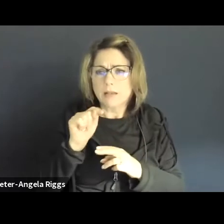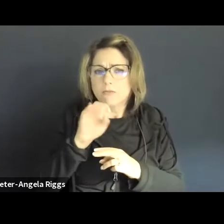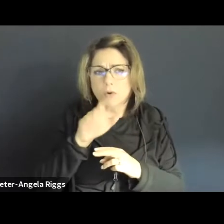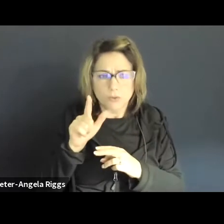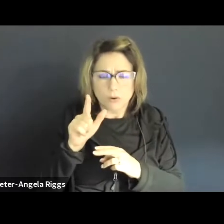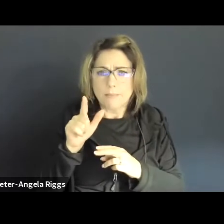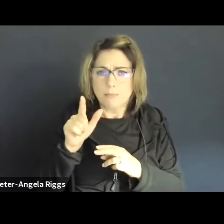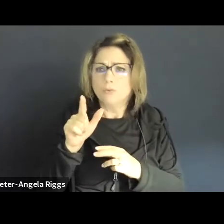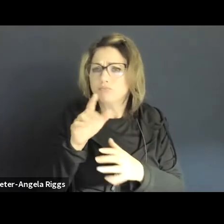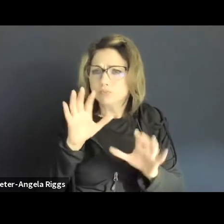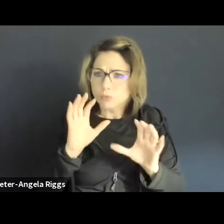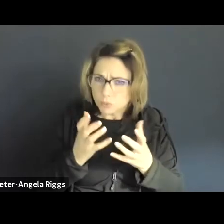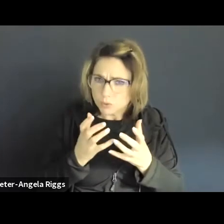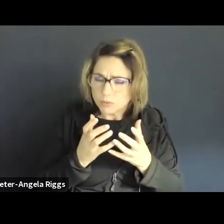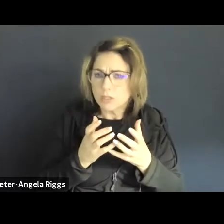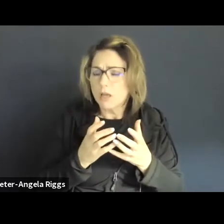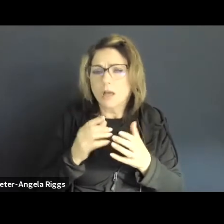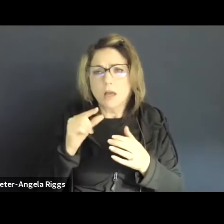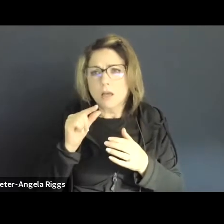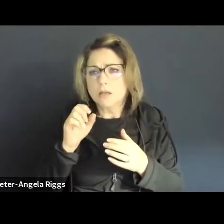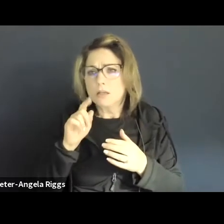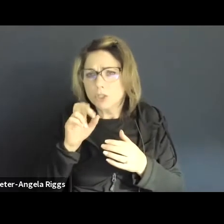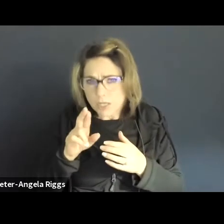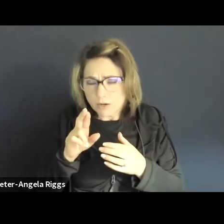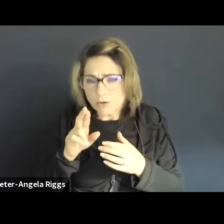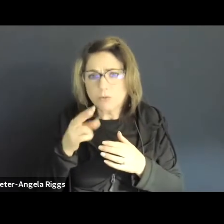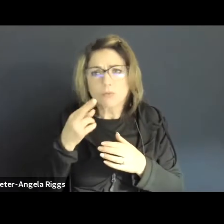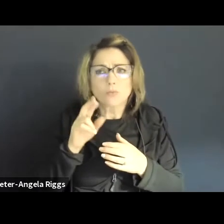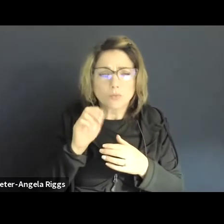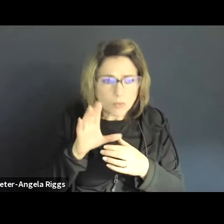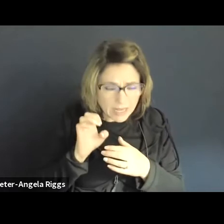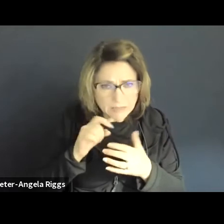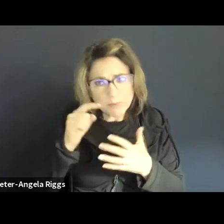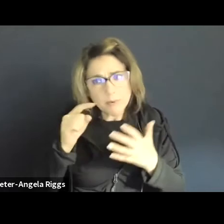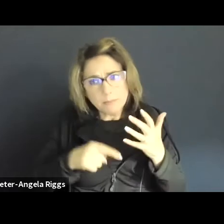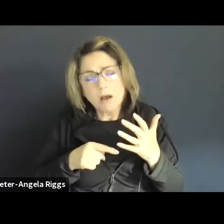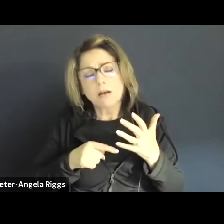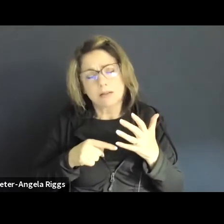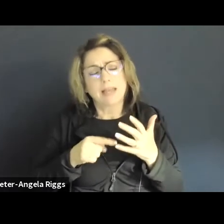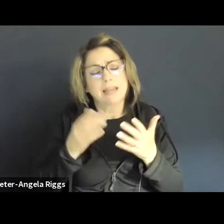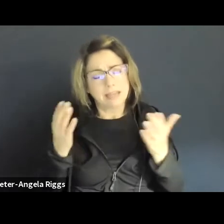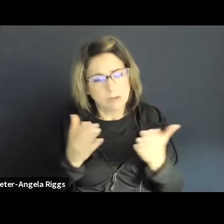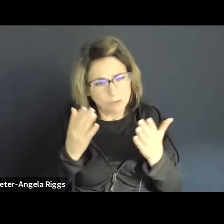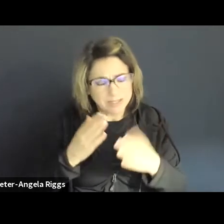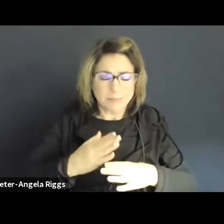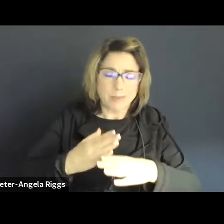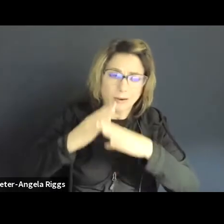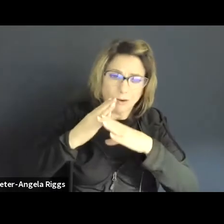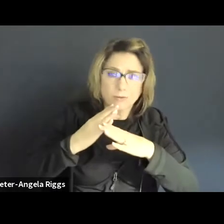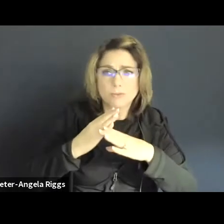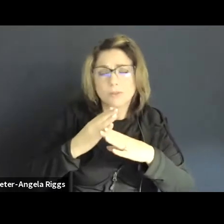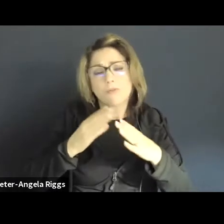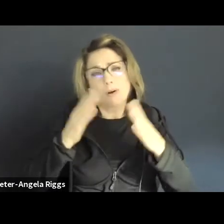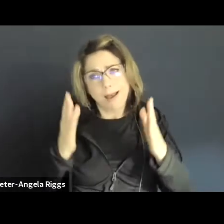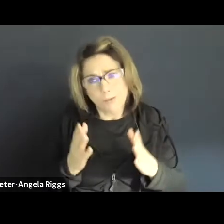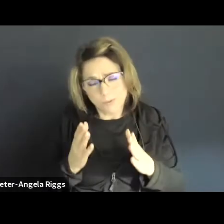race, religion, etc., can create systemic barriers for people seeking full inclusion. This policy will aid